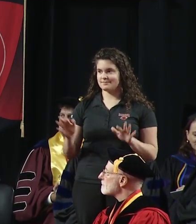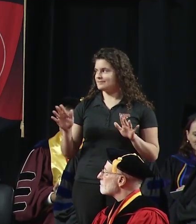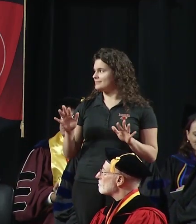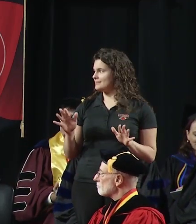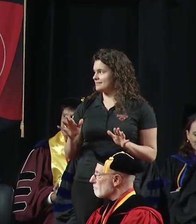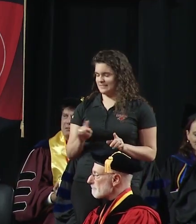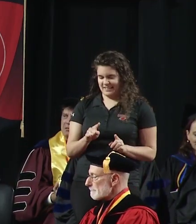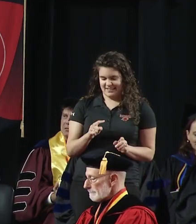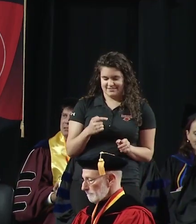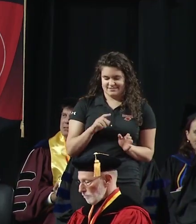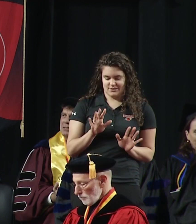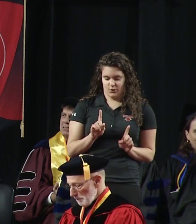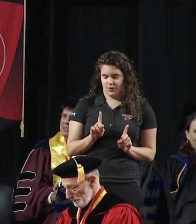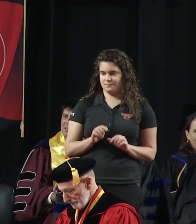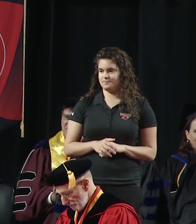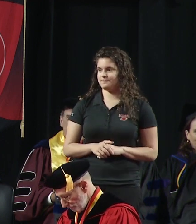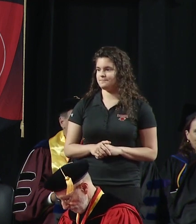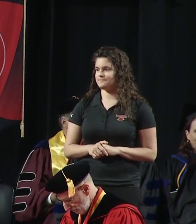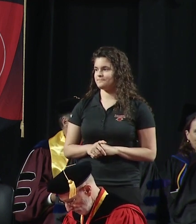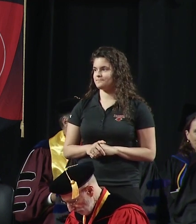Sorry, let me just find my place.